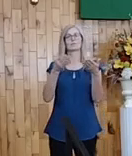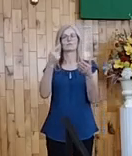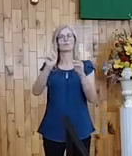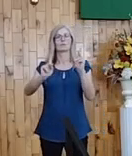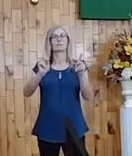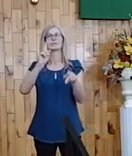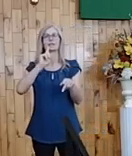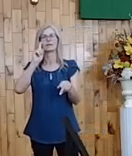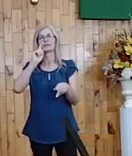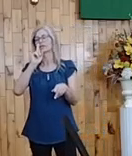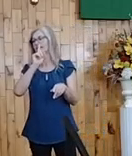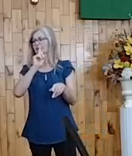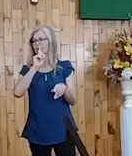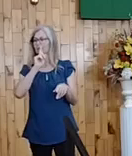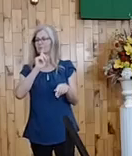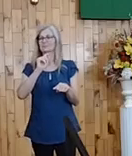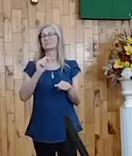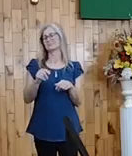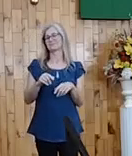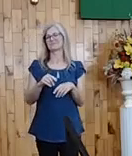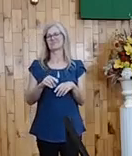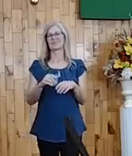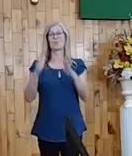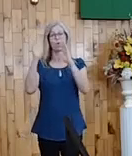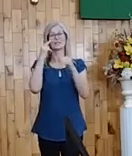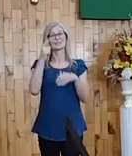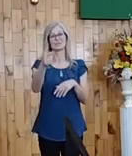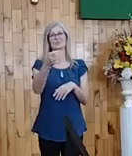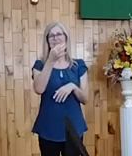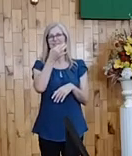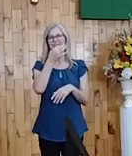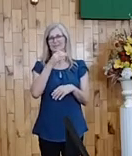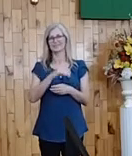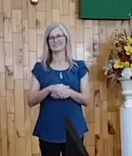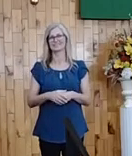who are deaf and disabled. We hope to see you soon.